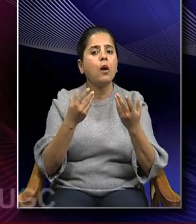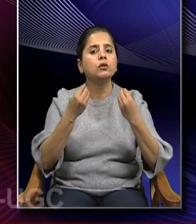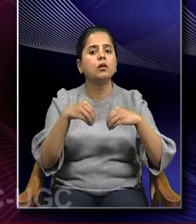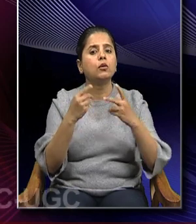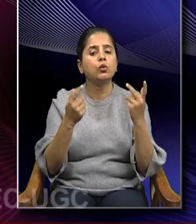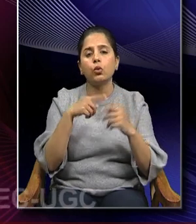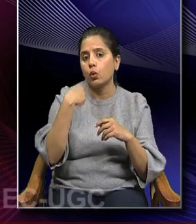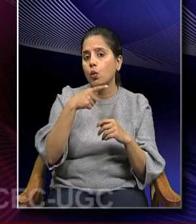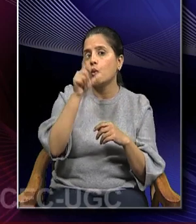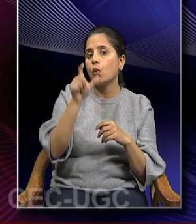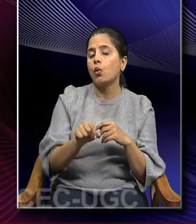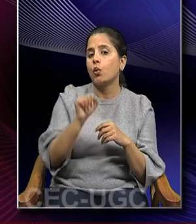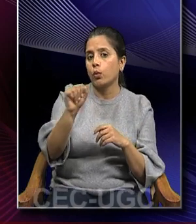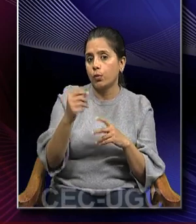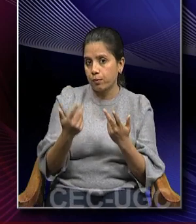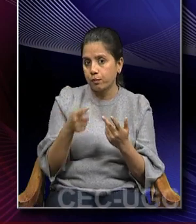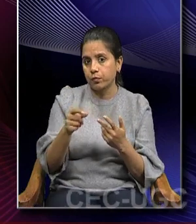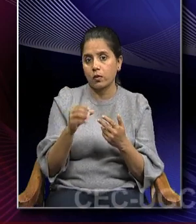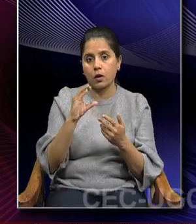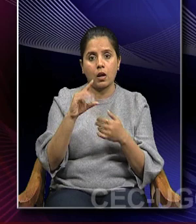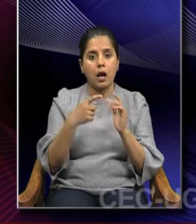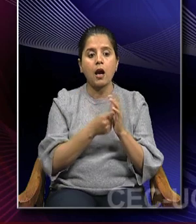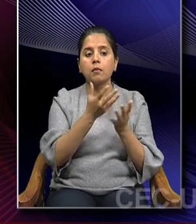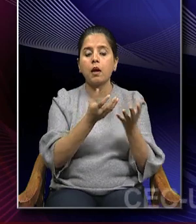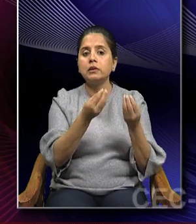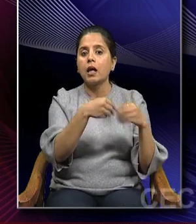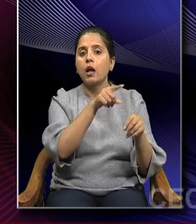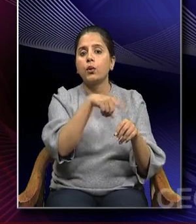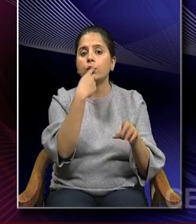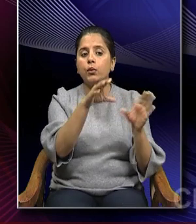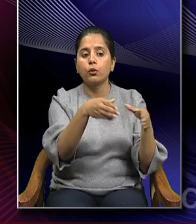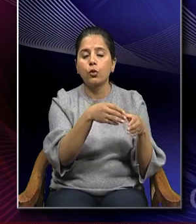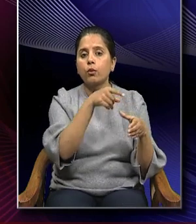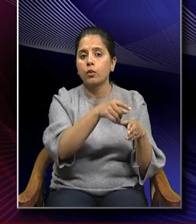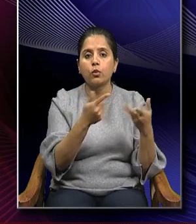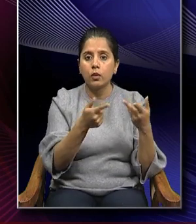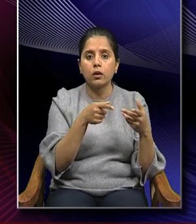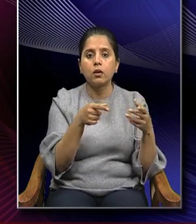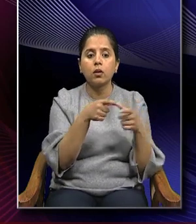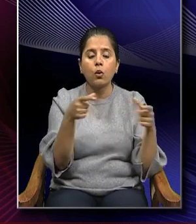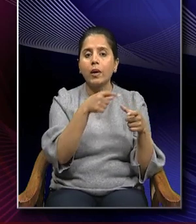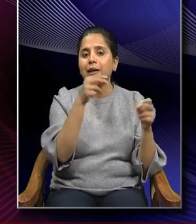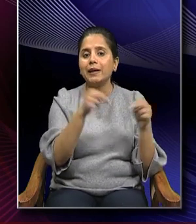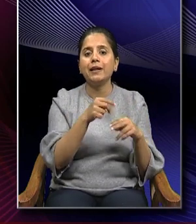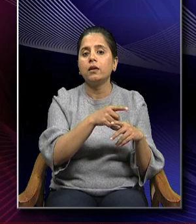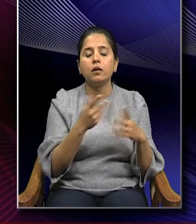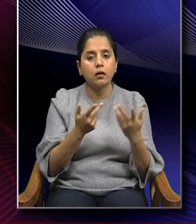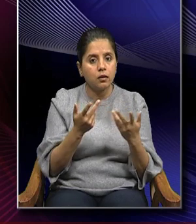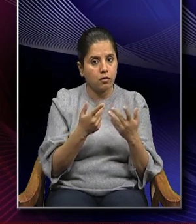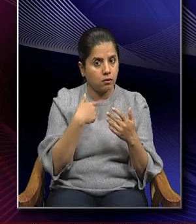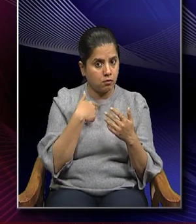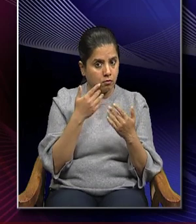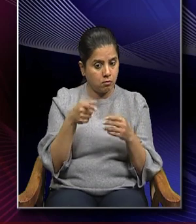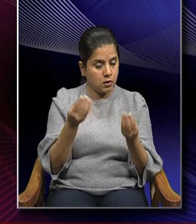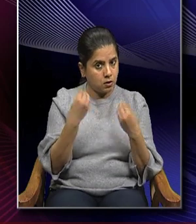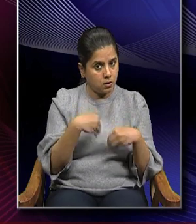who will be your customers, what will be your target market size, what is their need, and can we